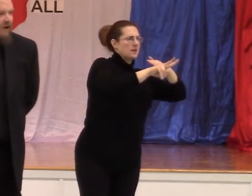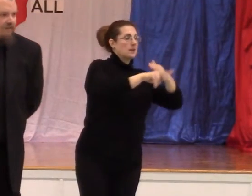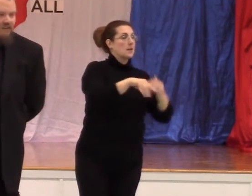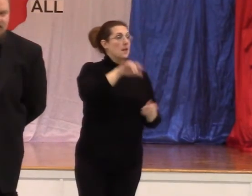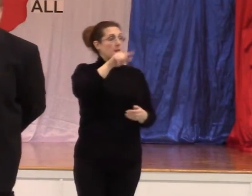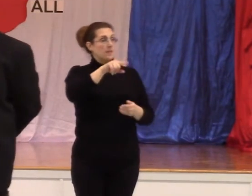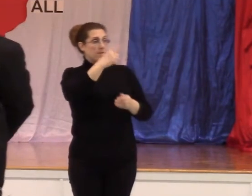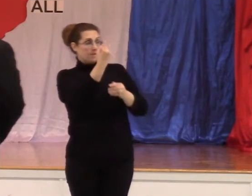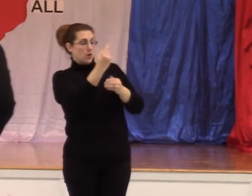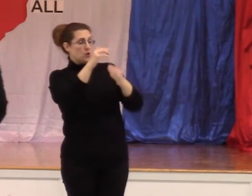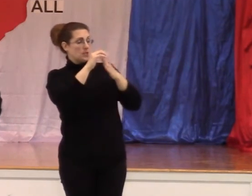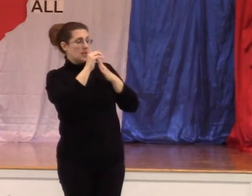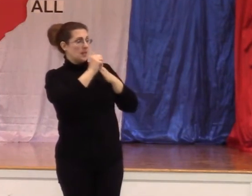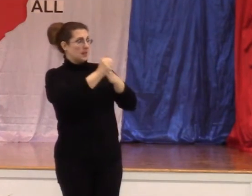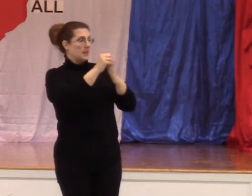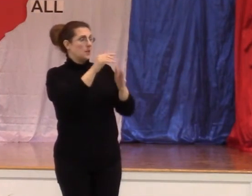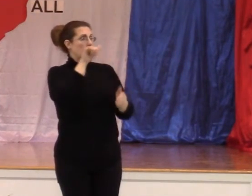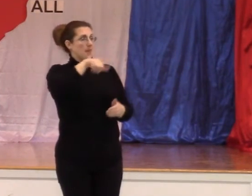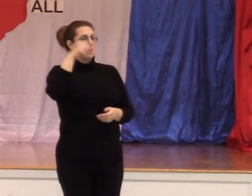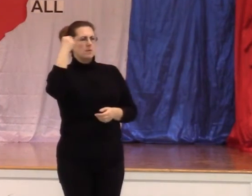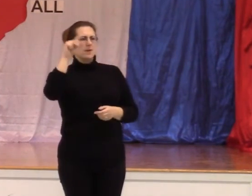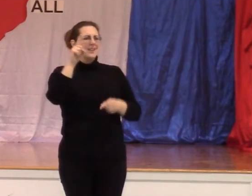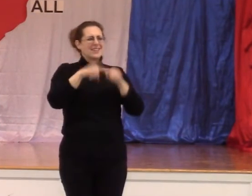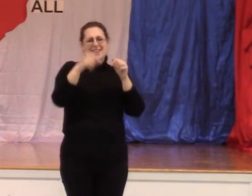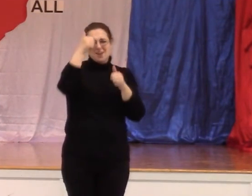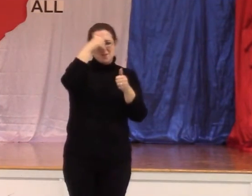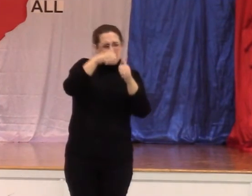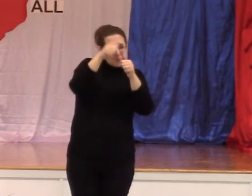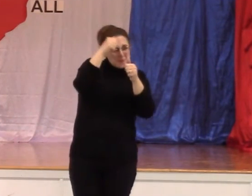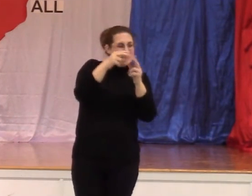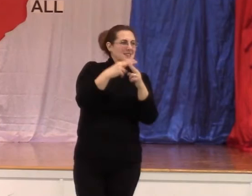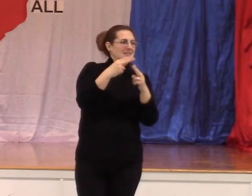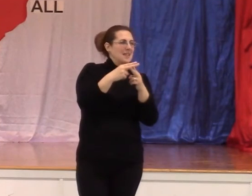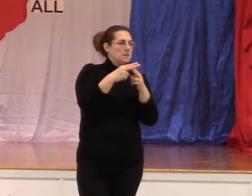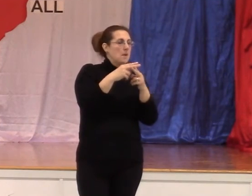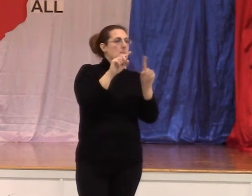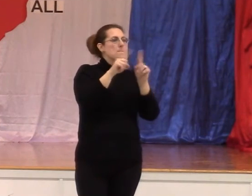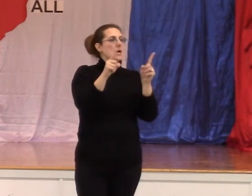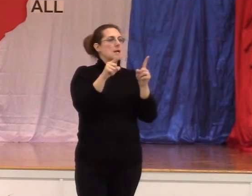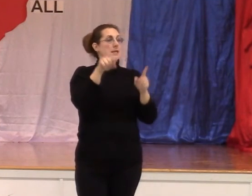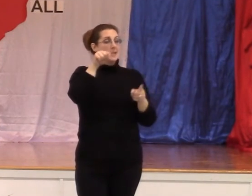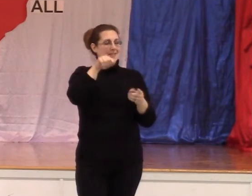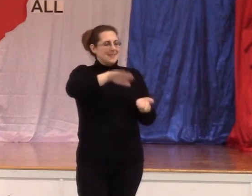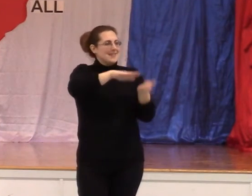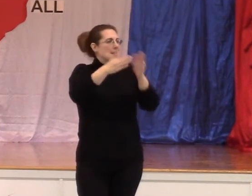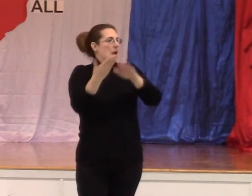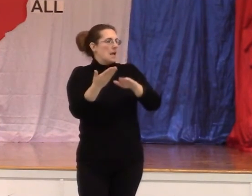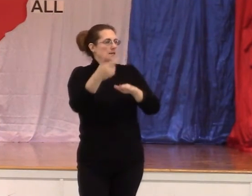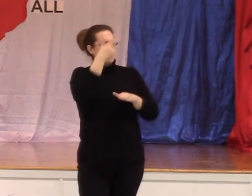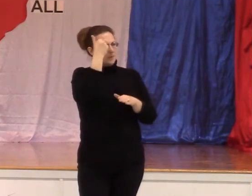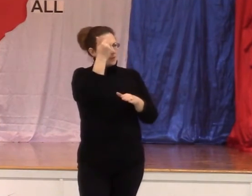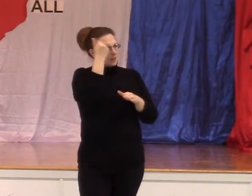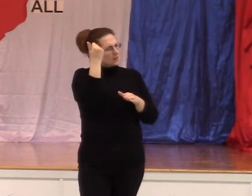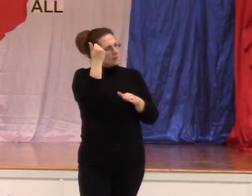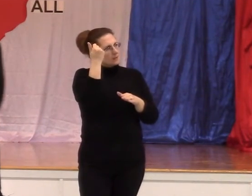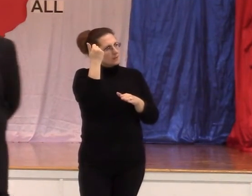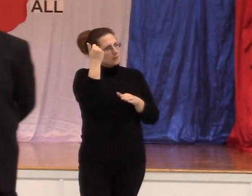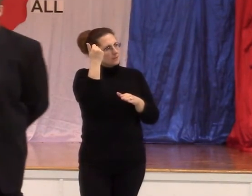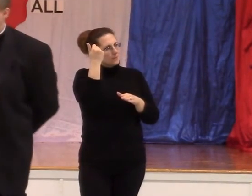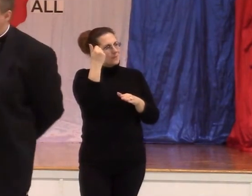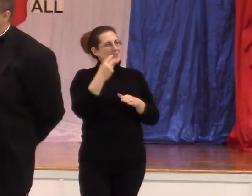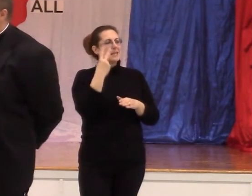leader of this revolt, I cannot remember his name offhand, but he dies because he sees